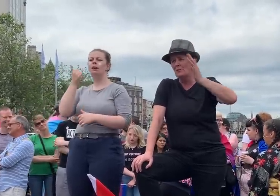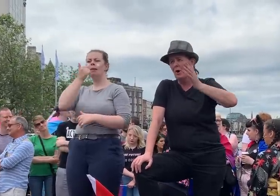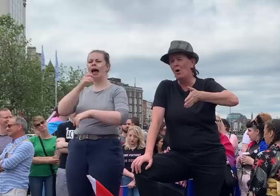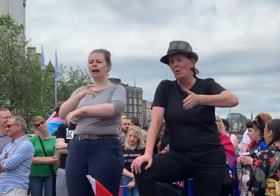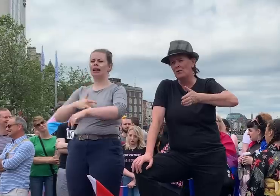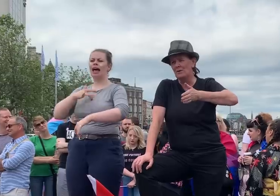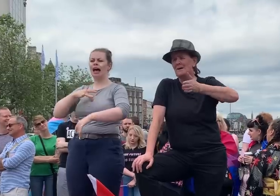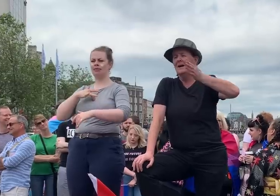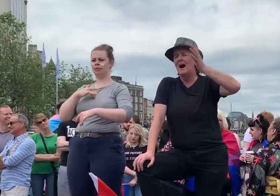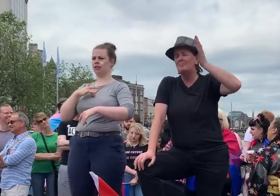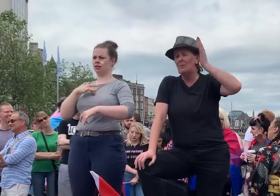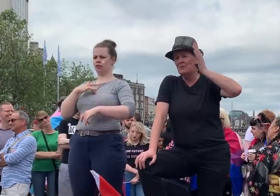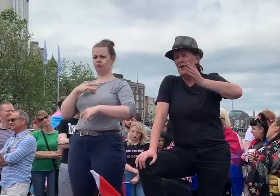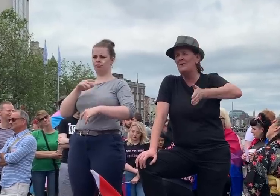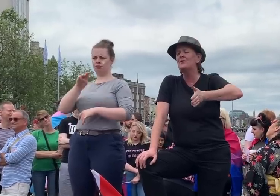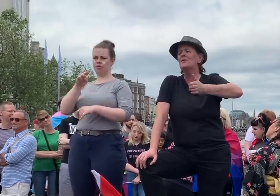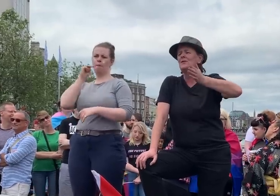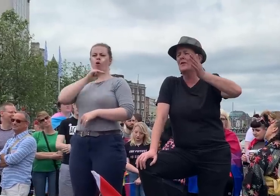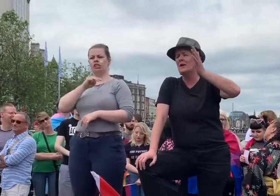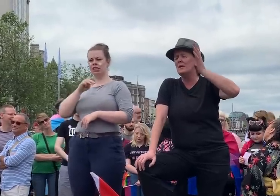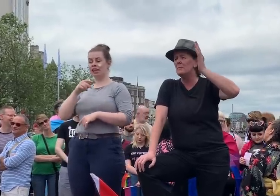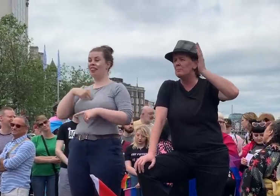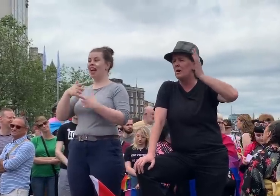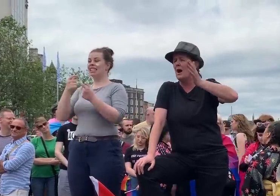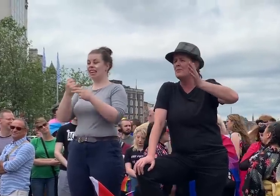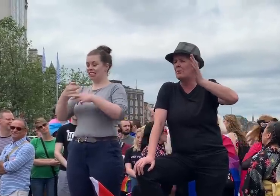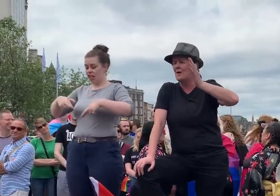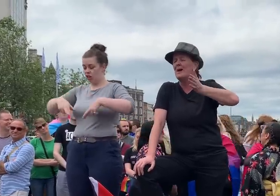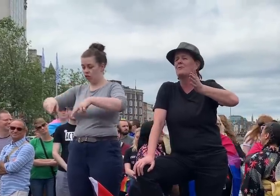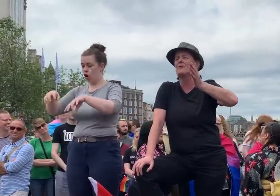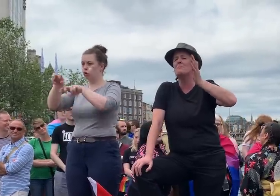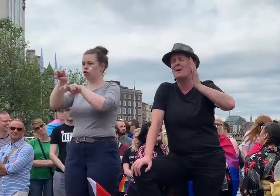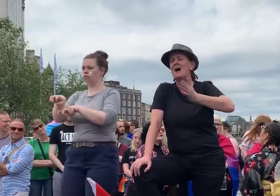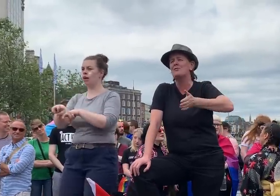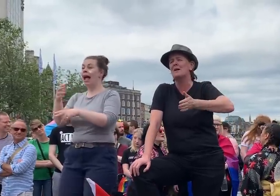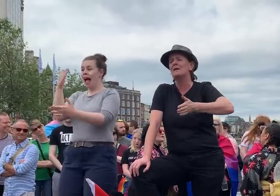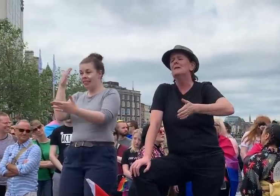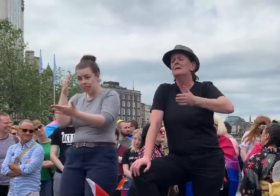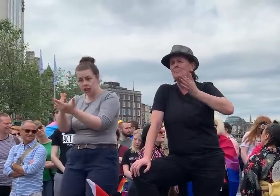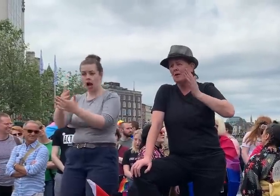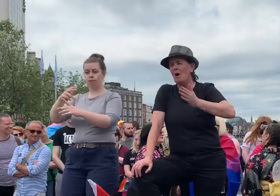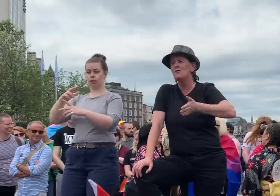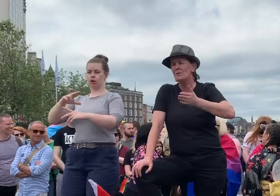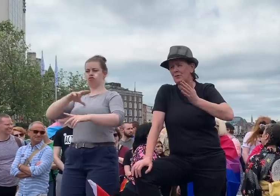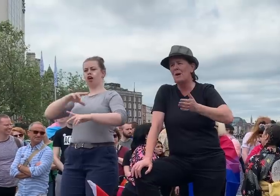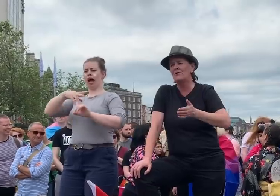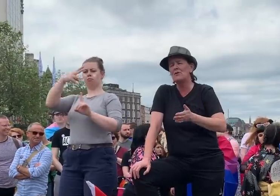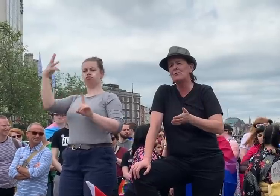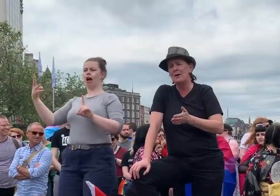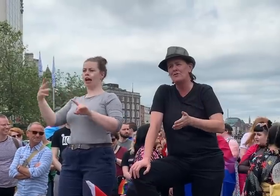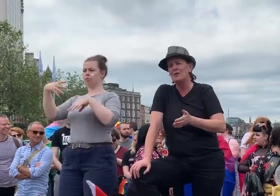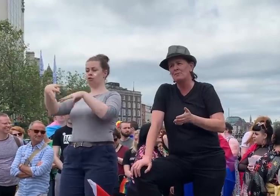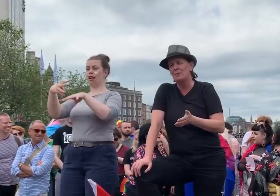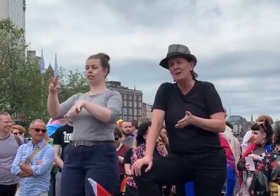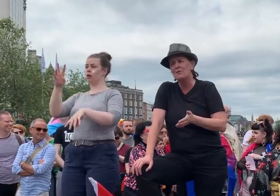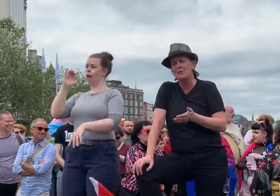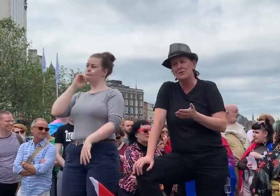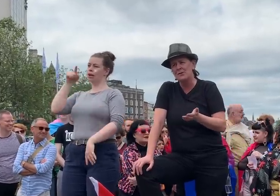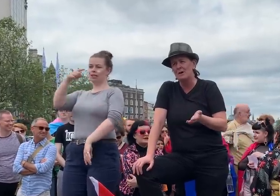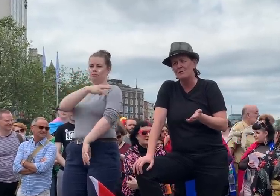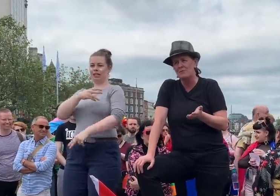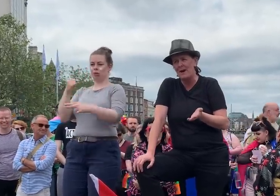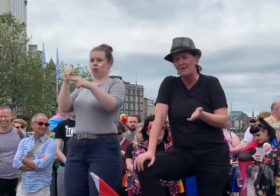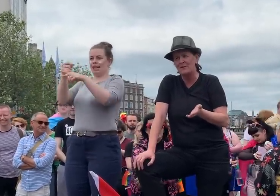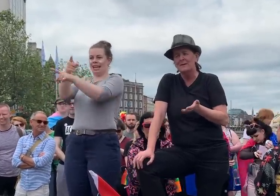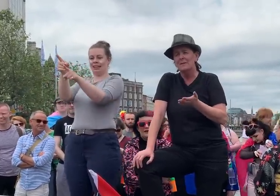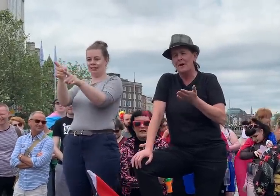sat in the road and prevented the Pride parade from passing because of the participation of police who